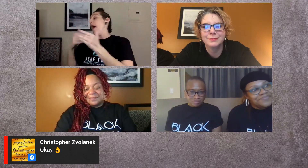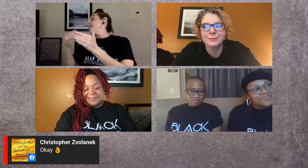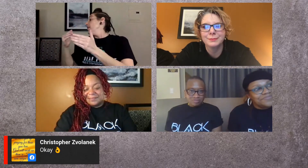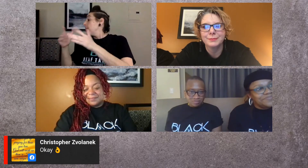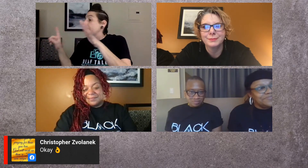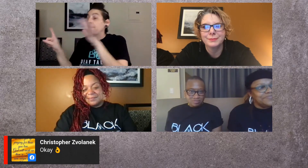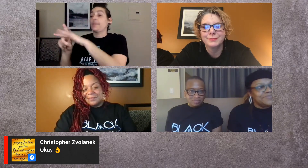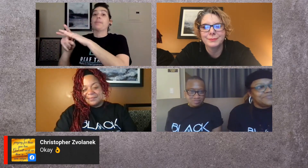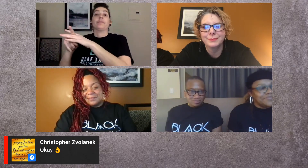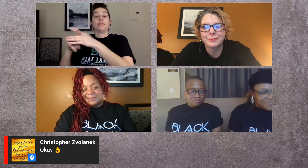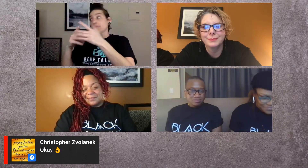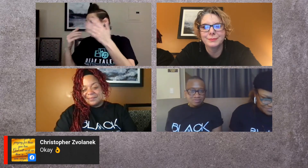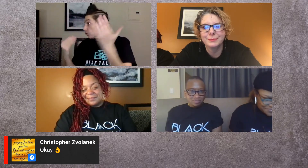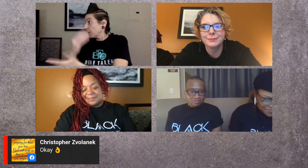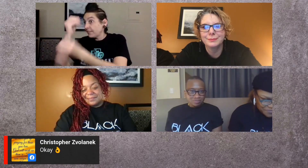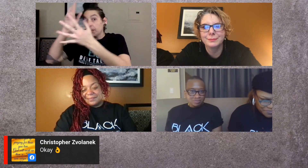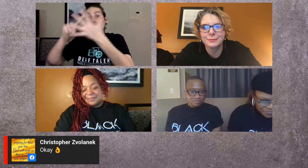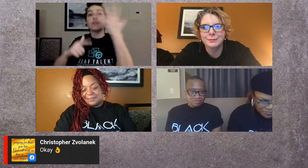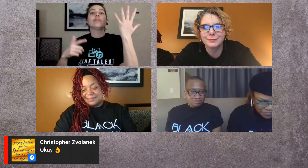So don't worry.